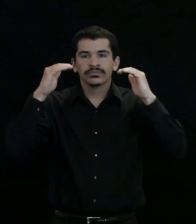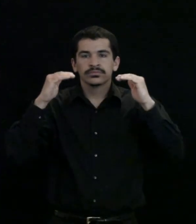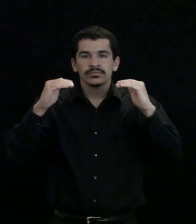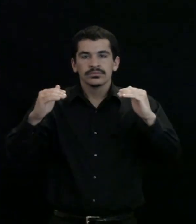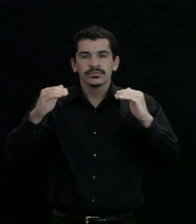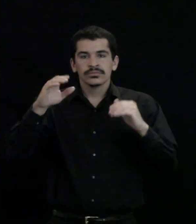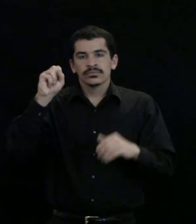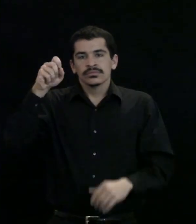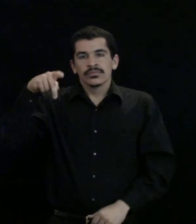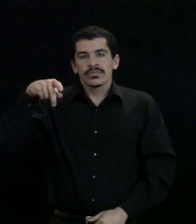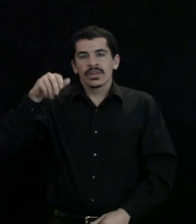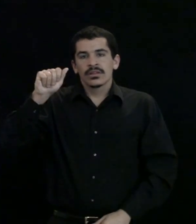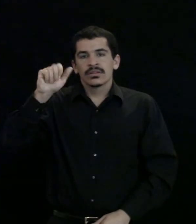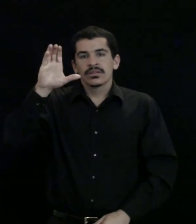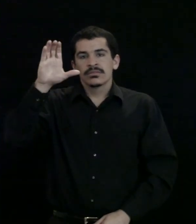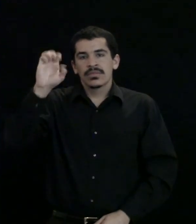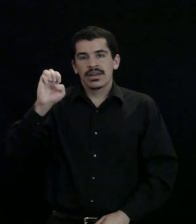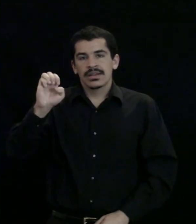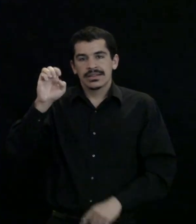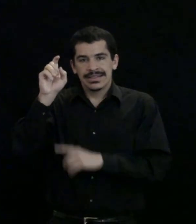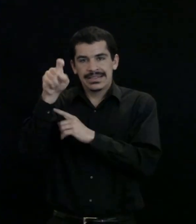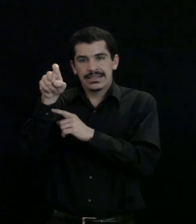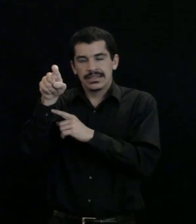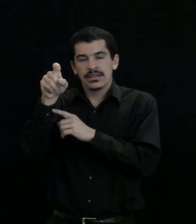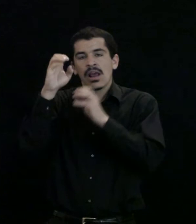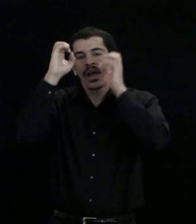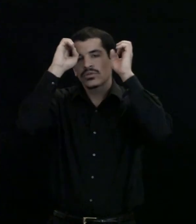Space needs, educational.